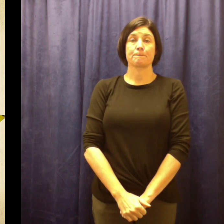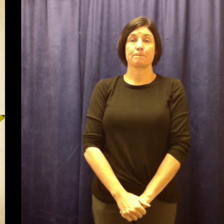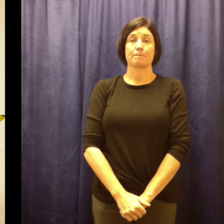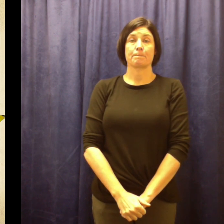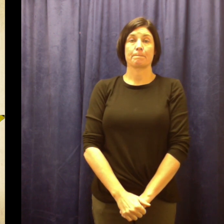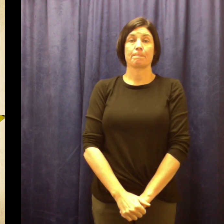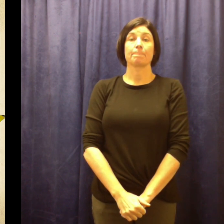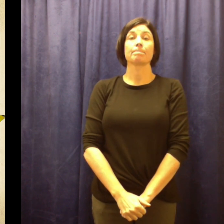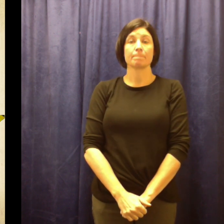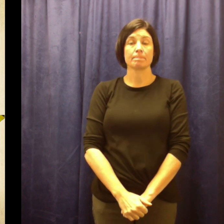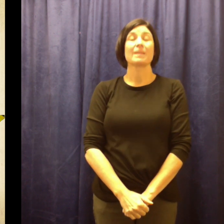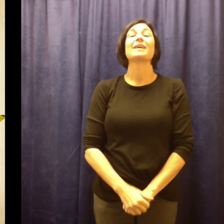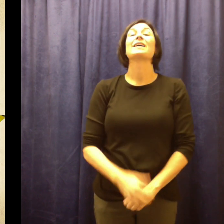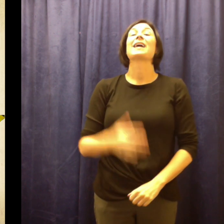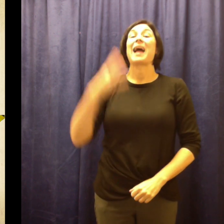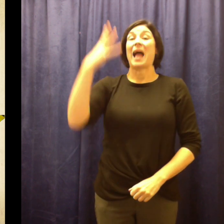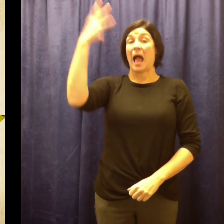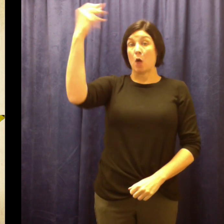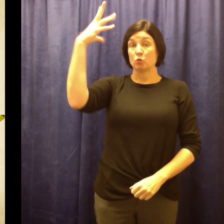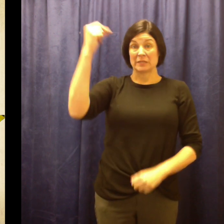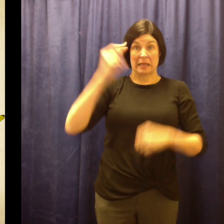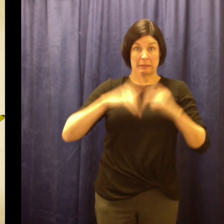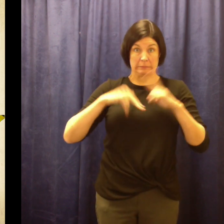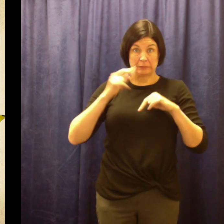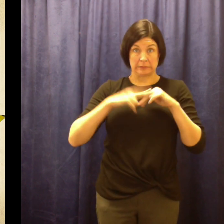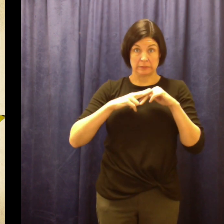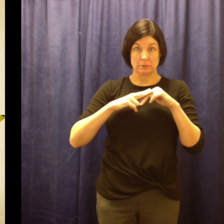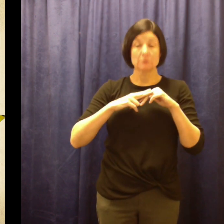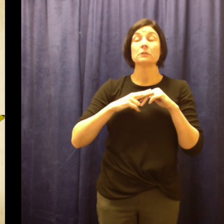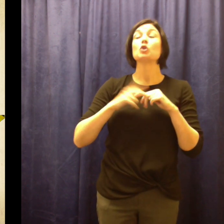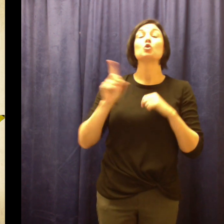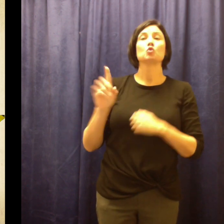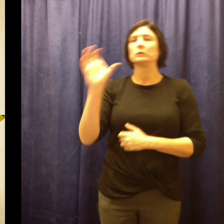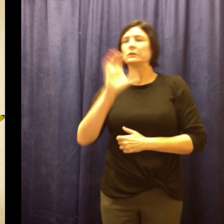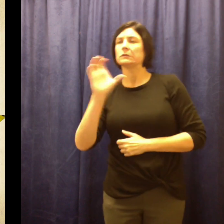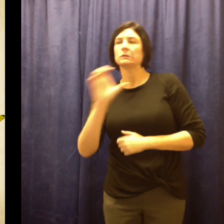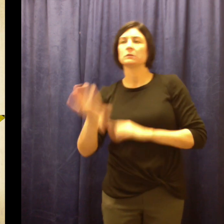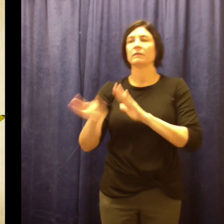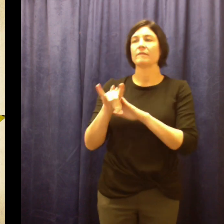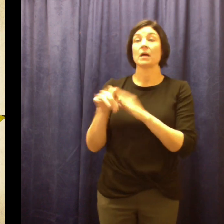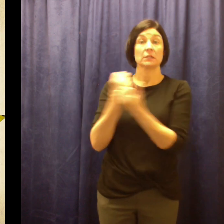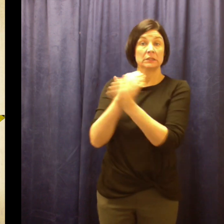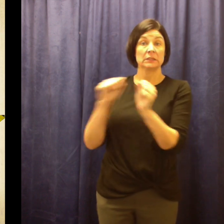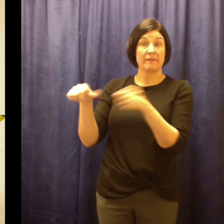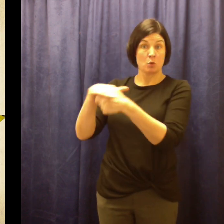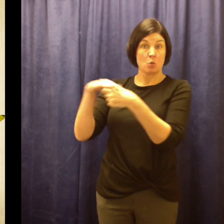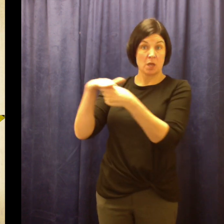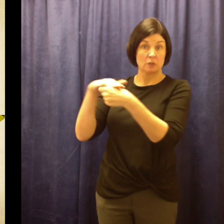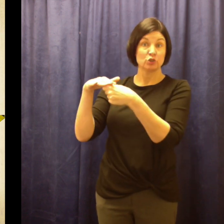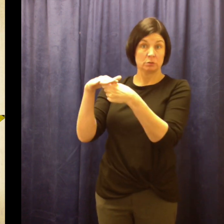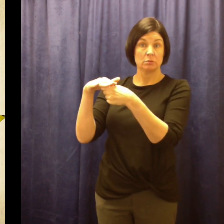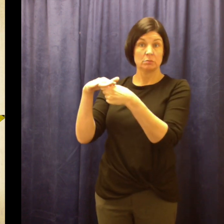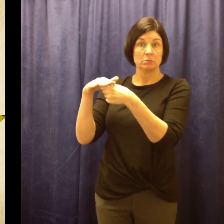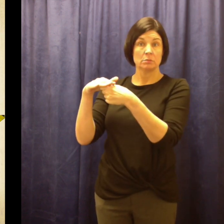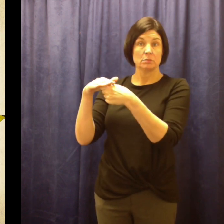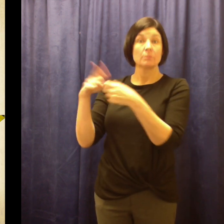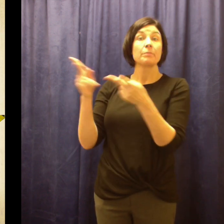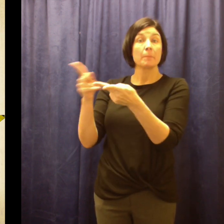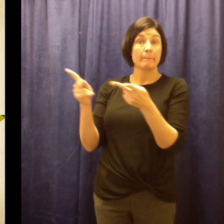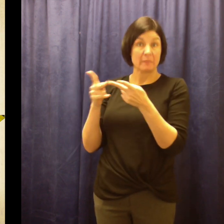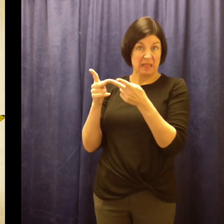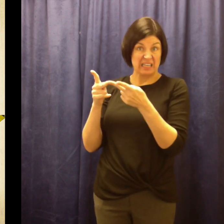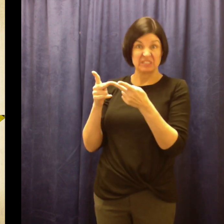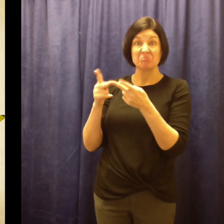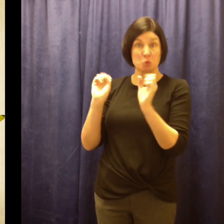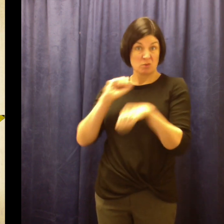Outside the event, find a safe location, a place that provides cover and